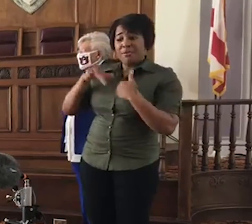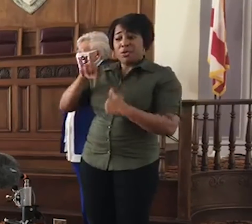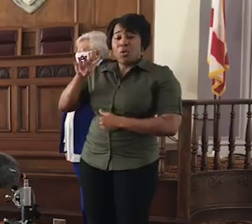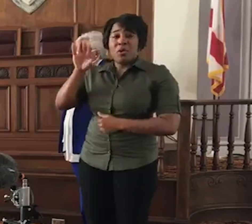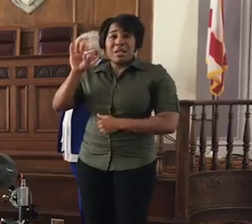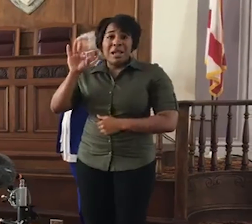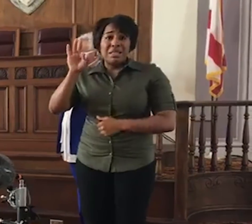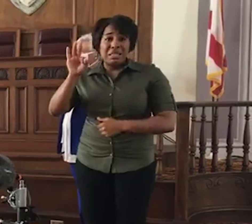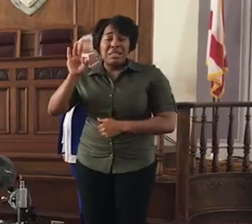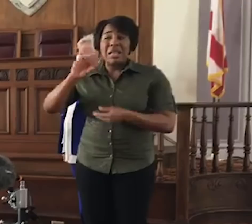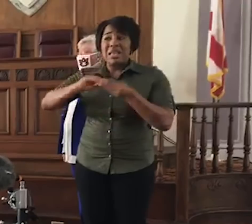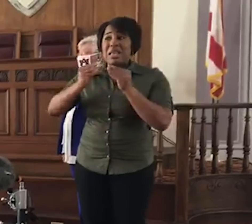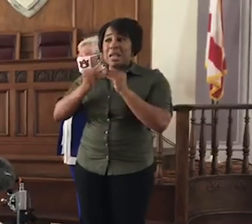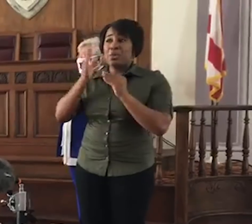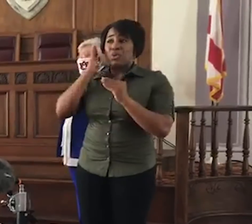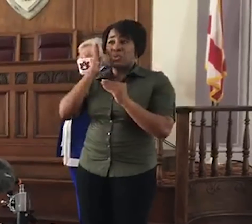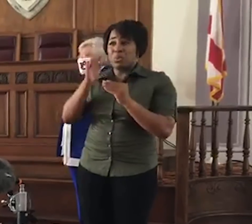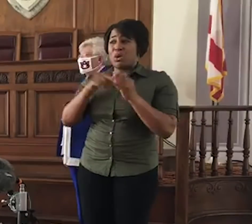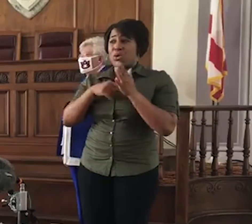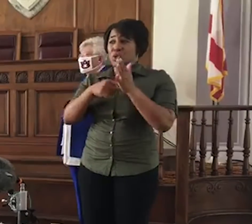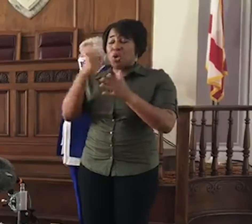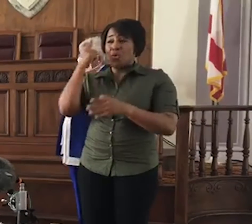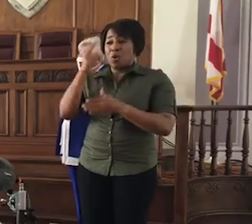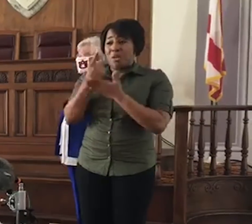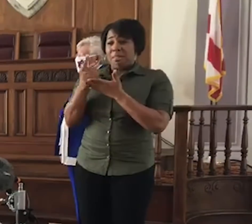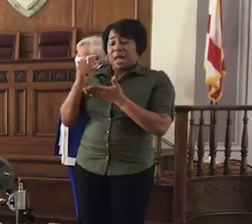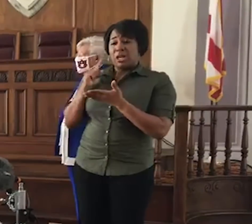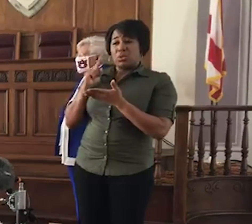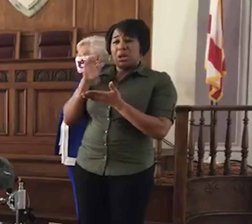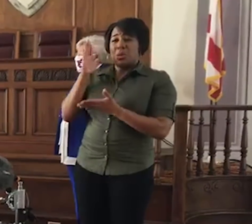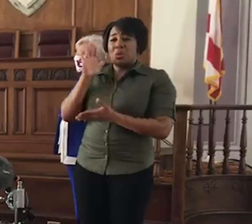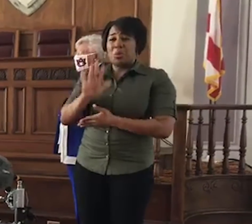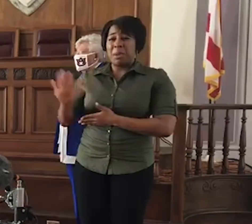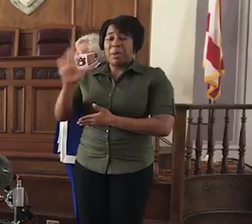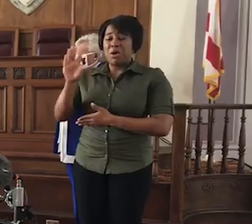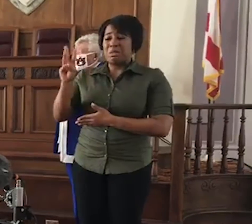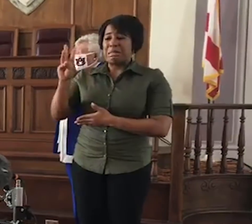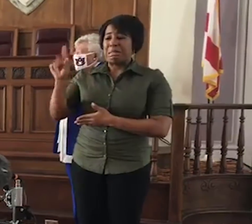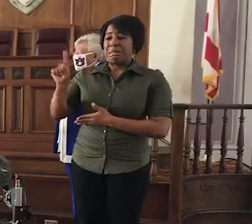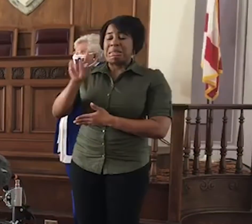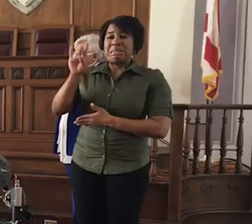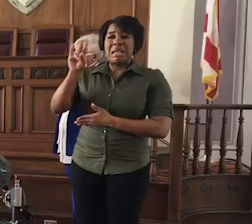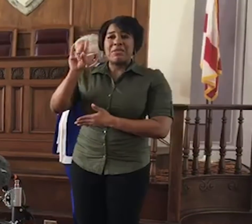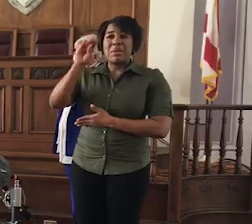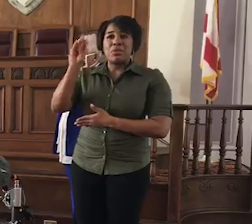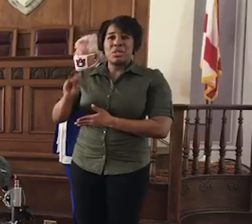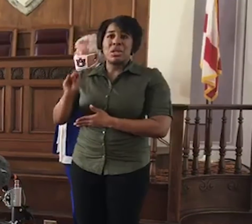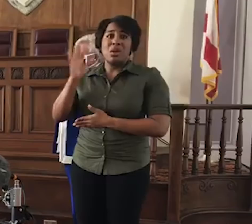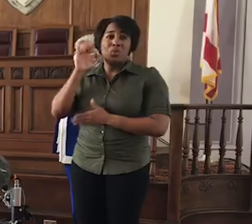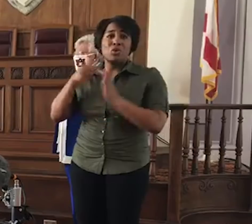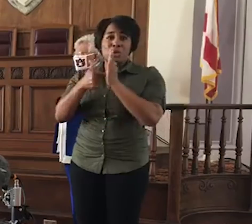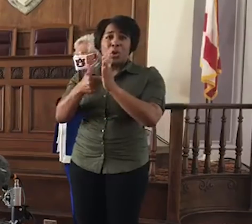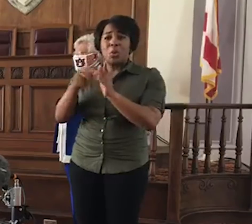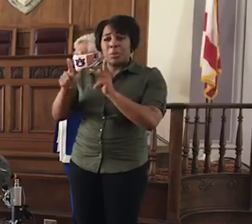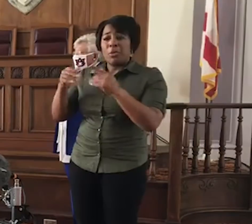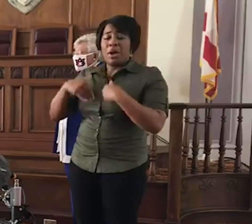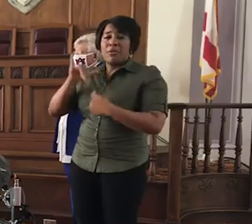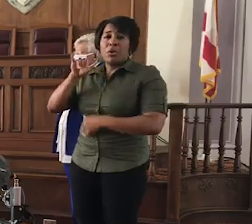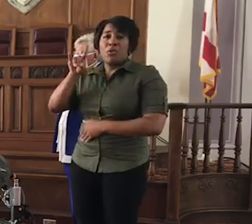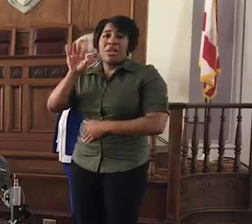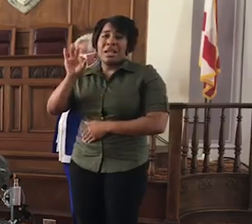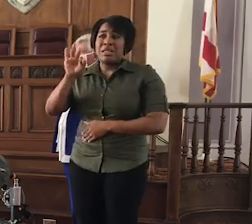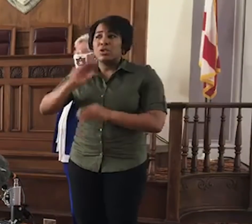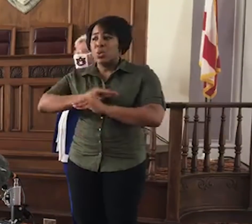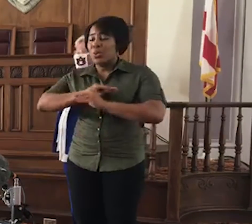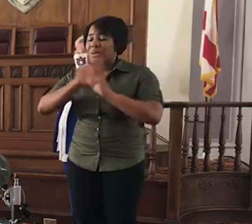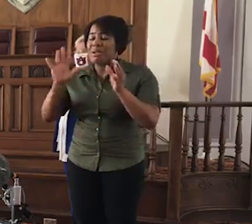but the numbers that we'll release for this past week are going to be more like between 16 and 17% of all tests are going to be positive. So clearly we have more